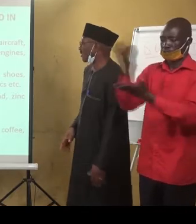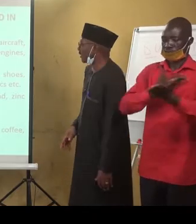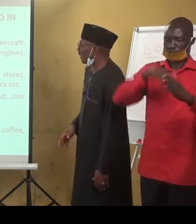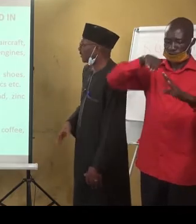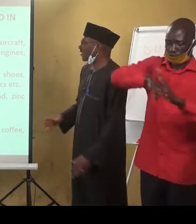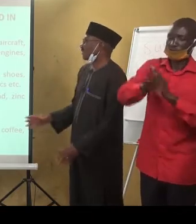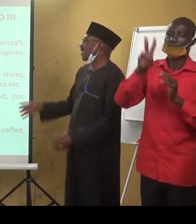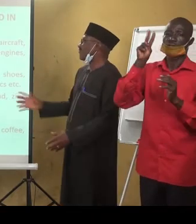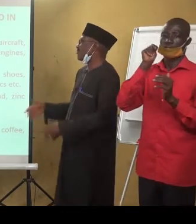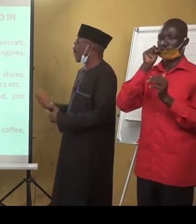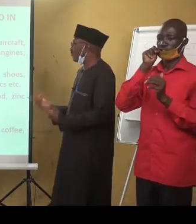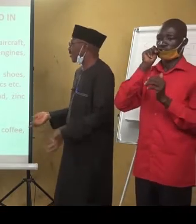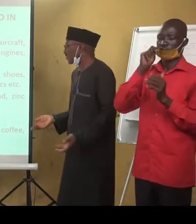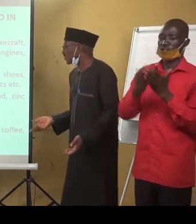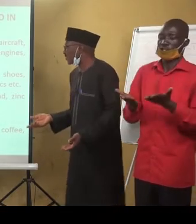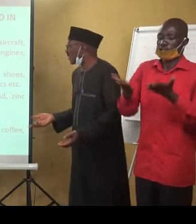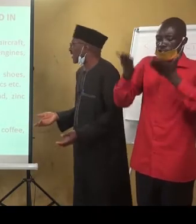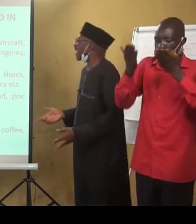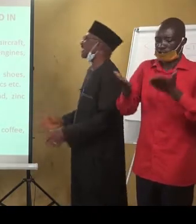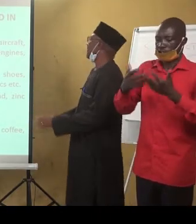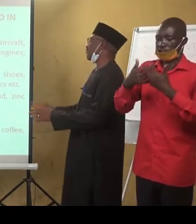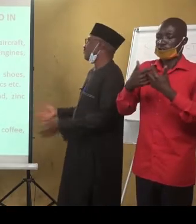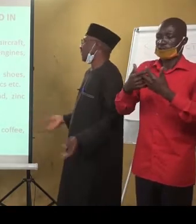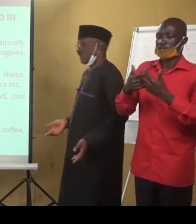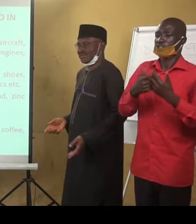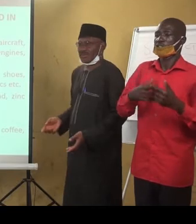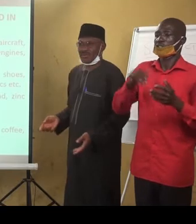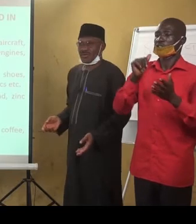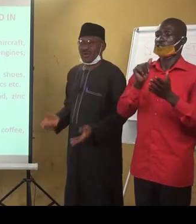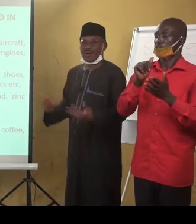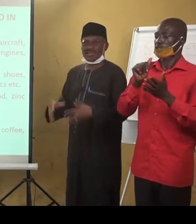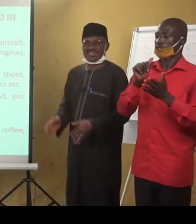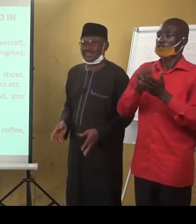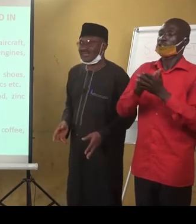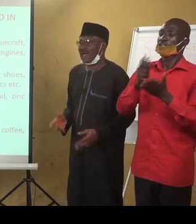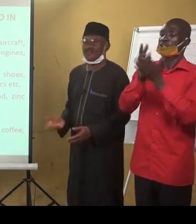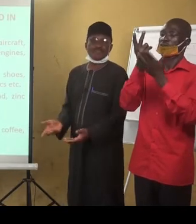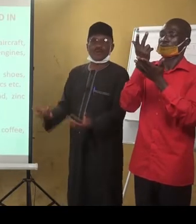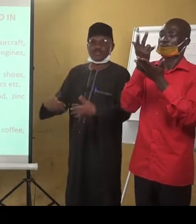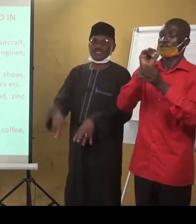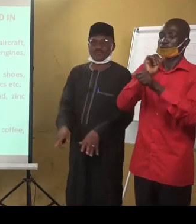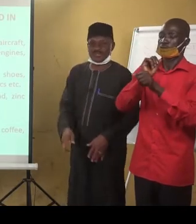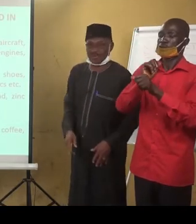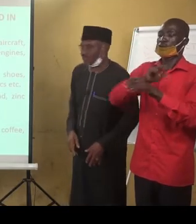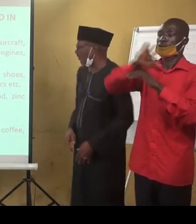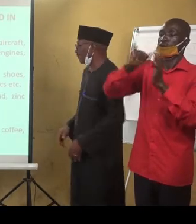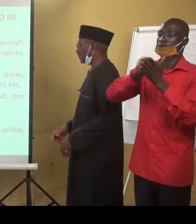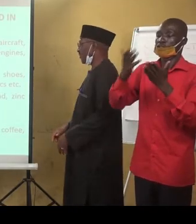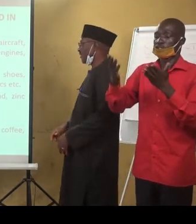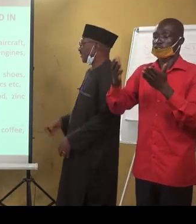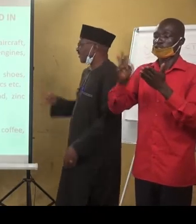country. That is heavy machines and equipment. All these things are being brought into this